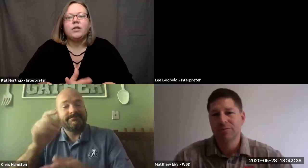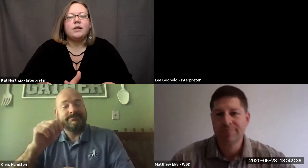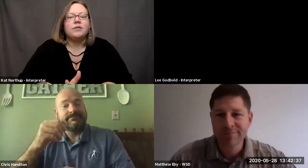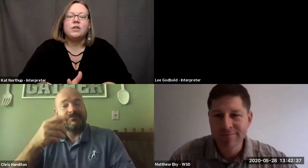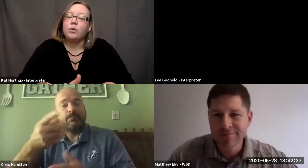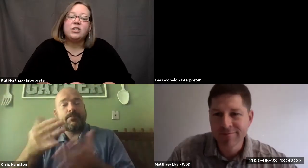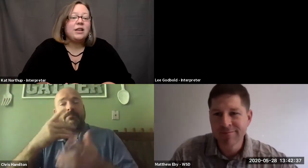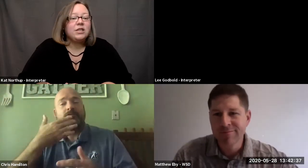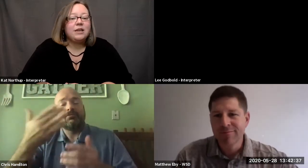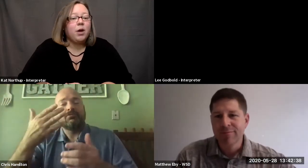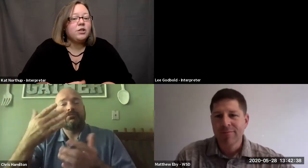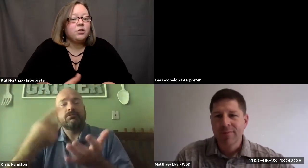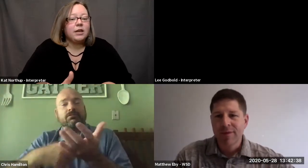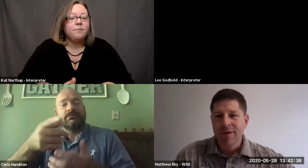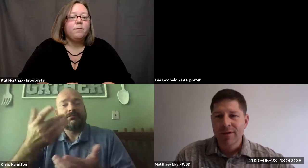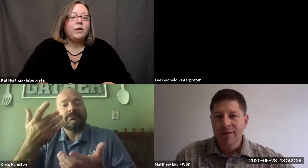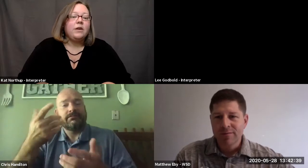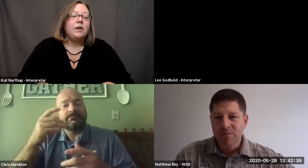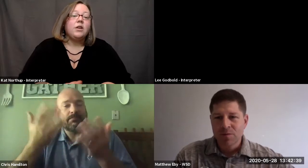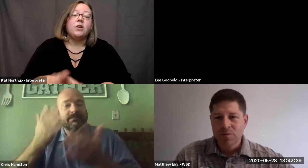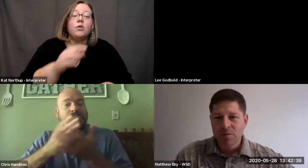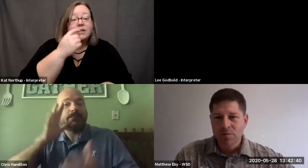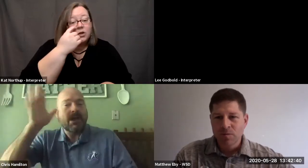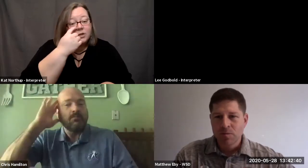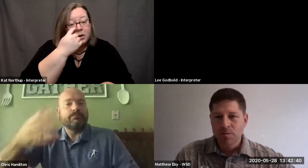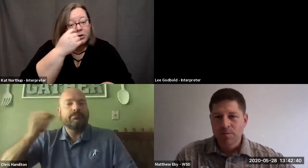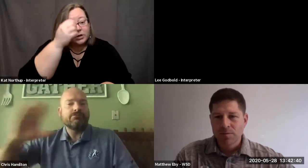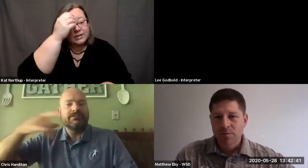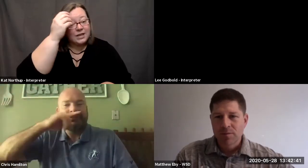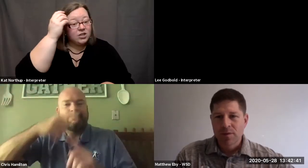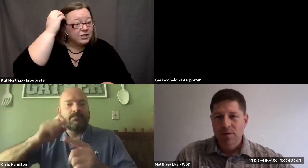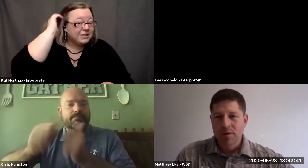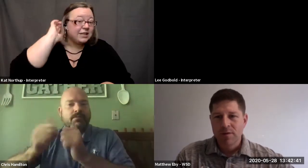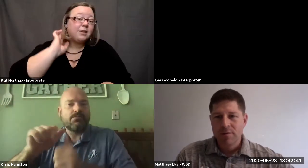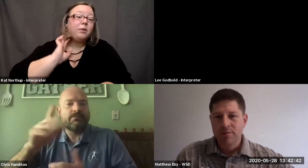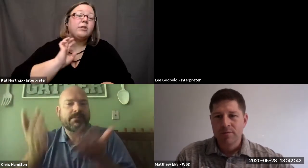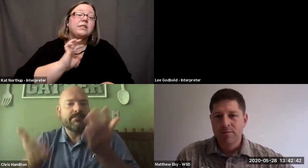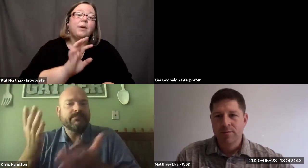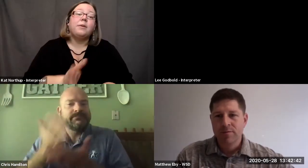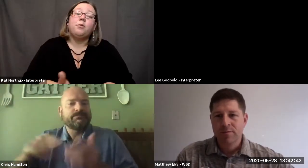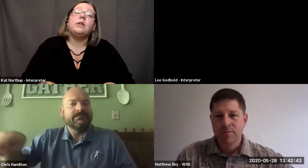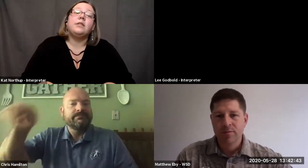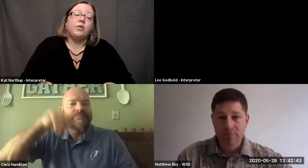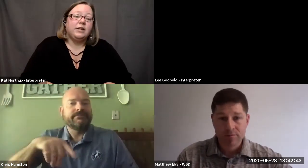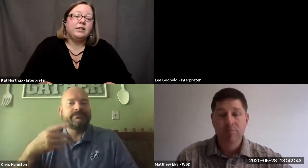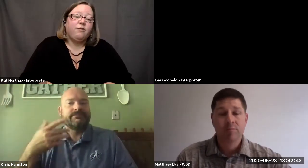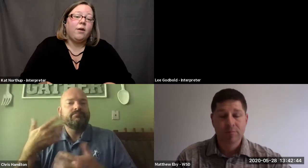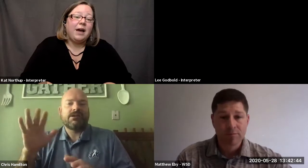And so we just have to keep monitoring it. You know, that's also another good discussion, is that some parents may be pulling their kids from